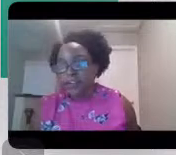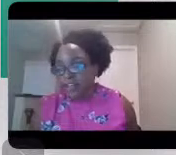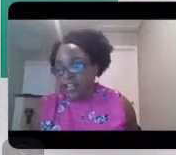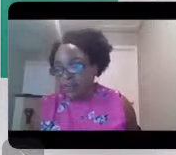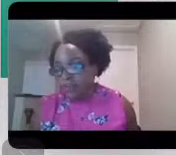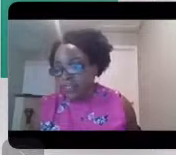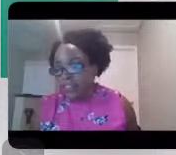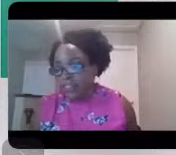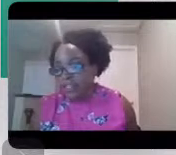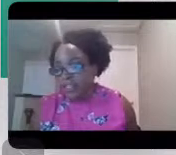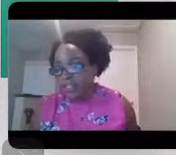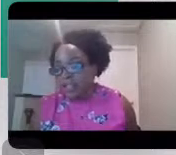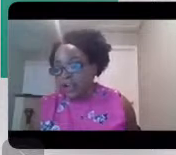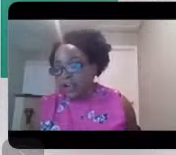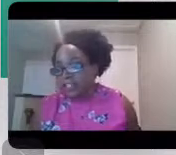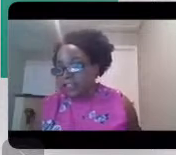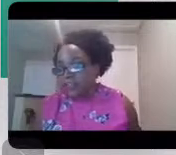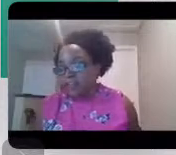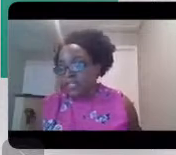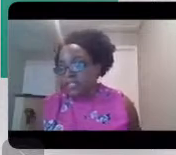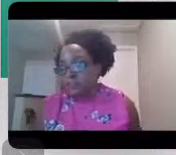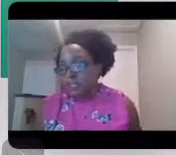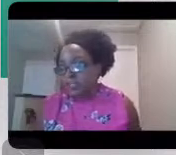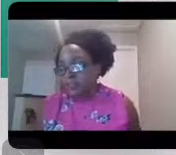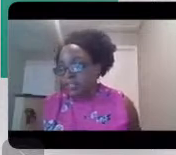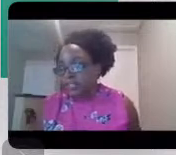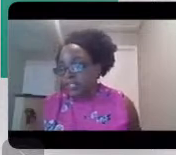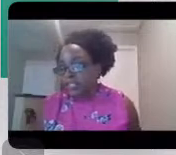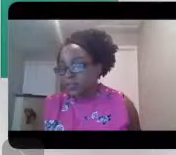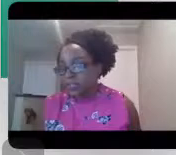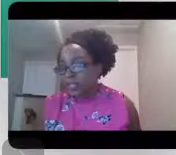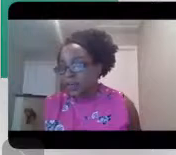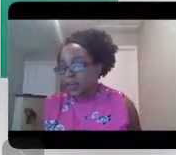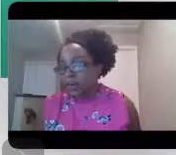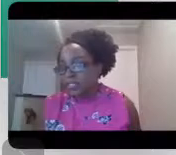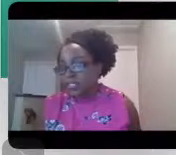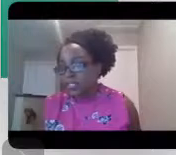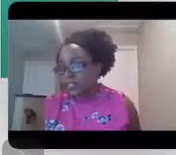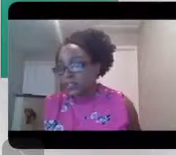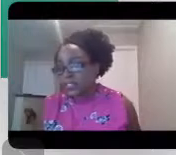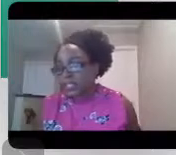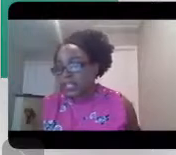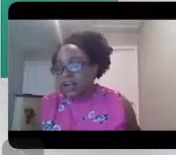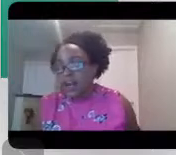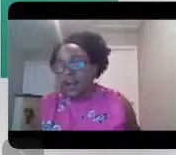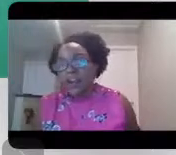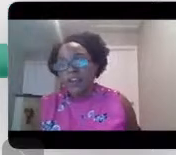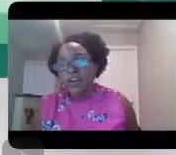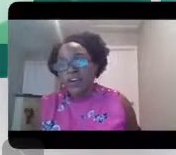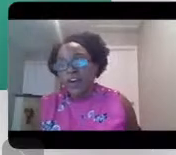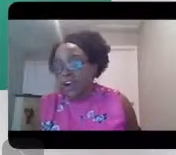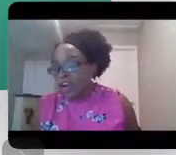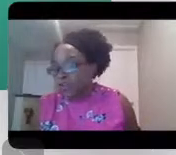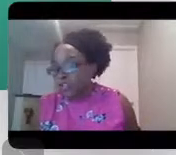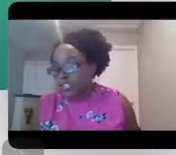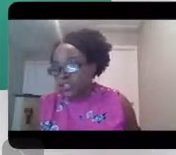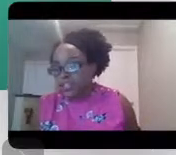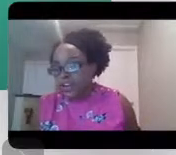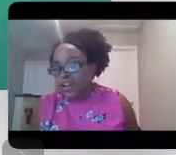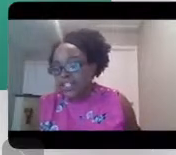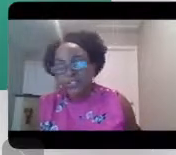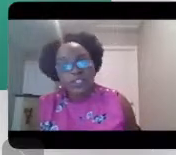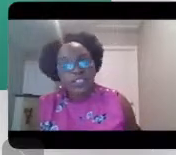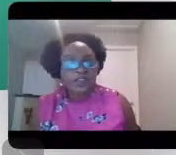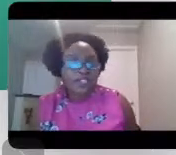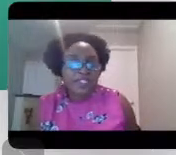have empathy, develop interpersonal skills, and all those skills, are crucial